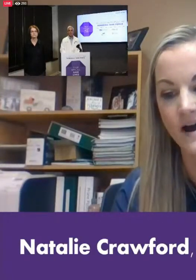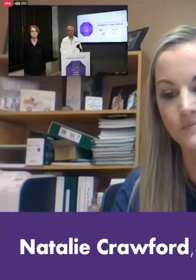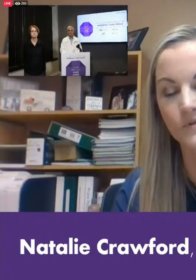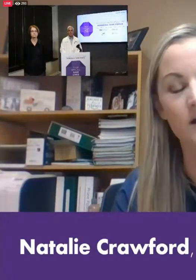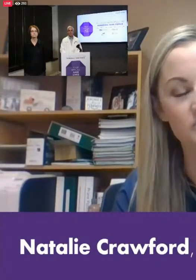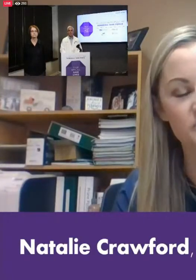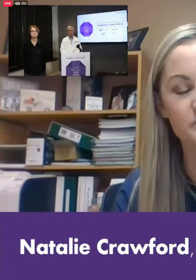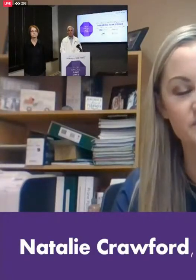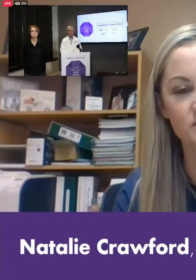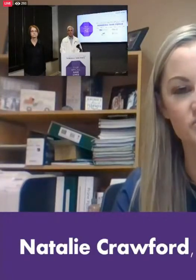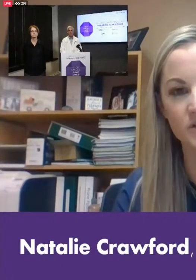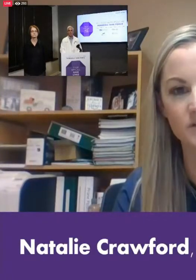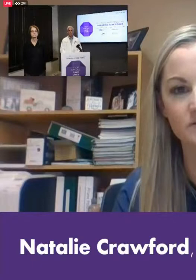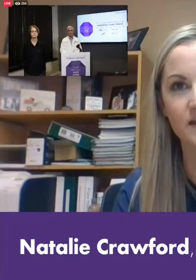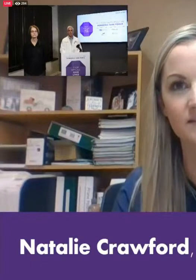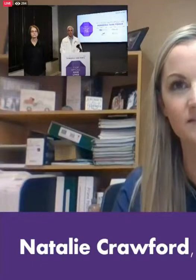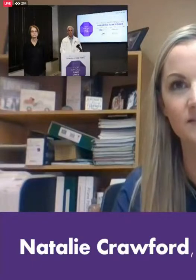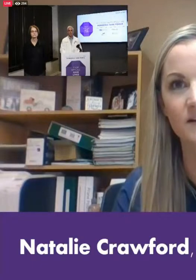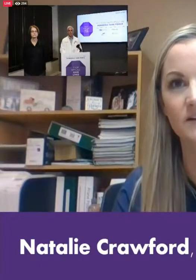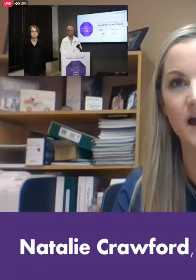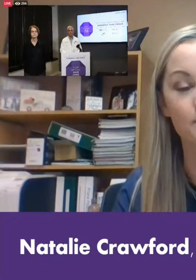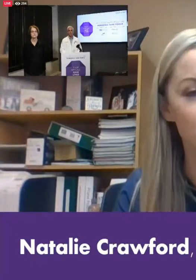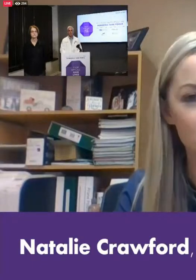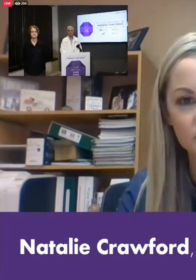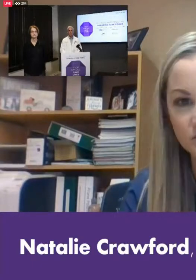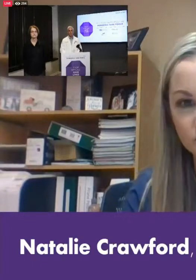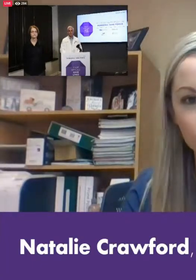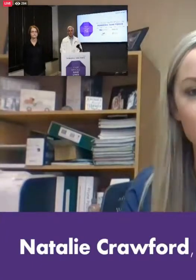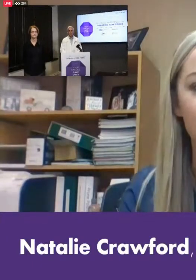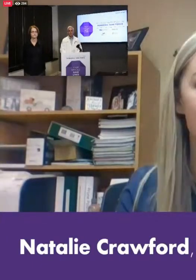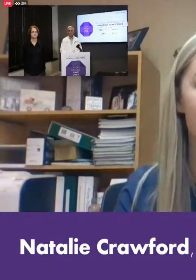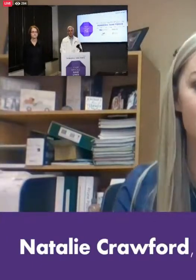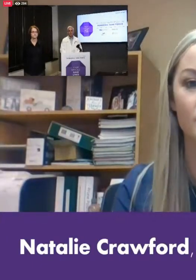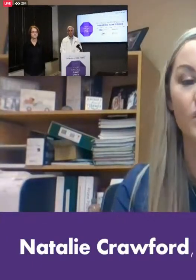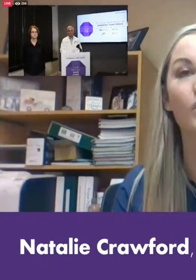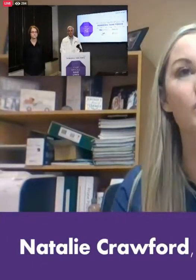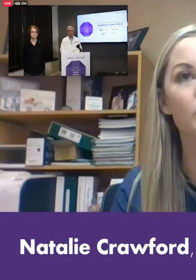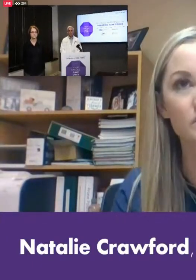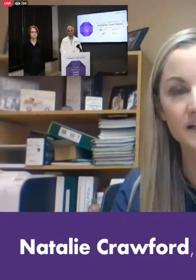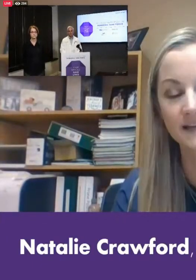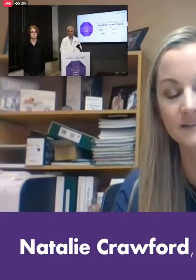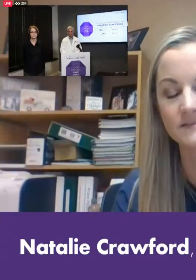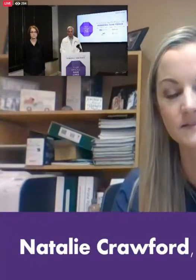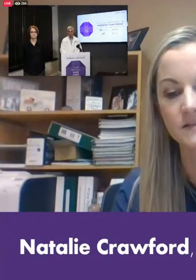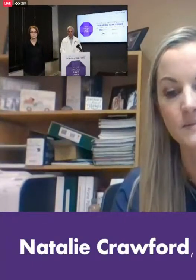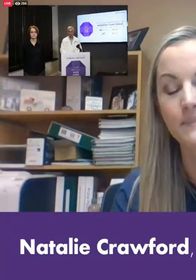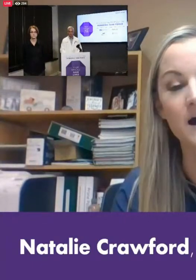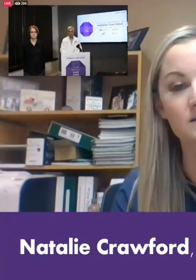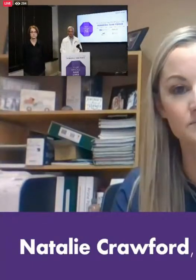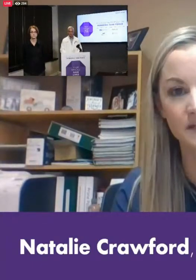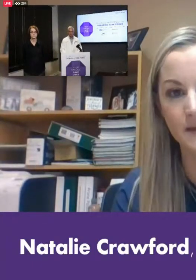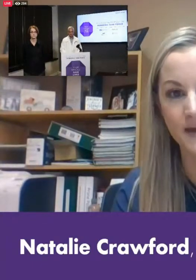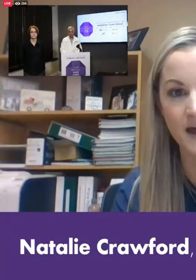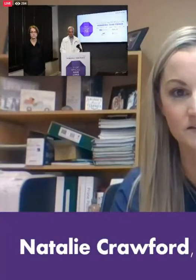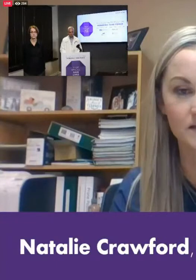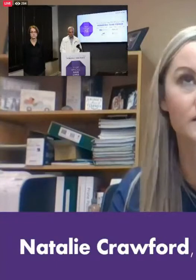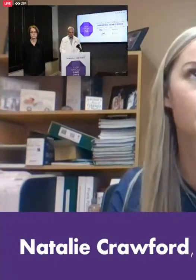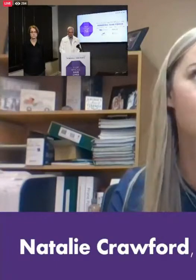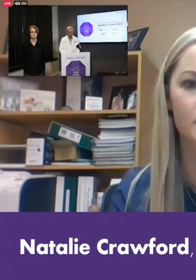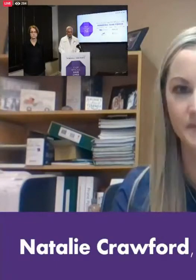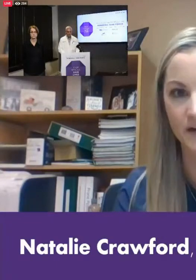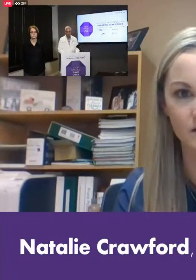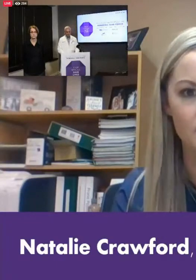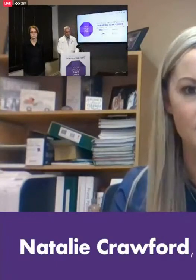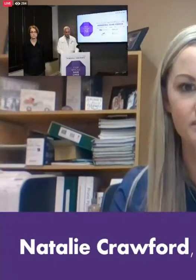I'm 100% sure that they're happy their stories can be heard and possibly